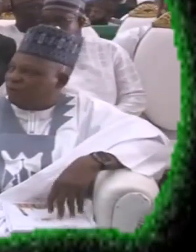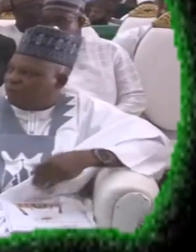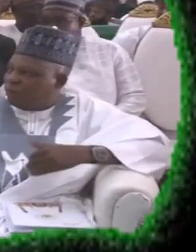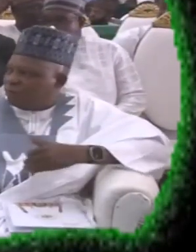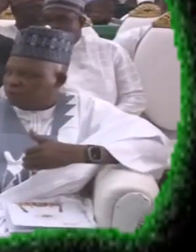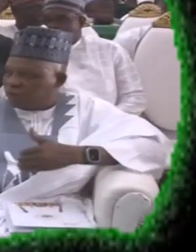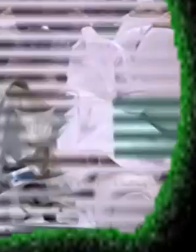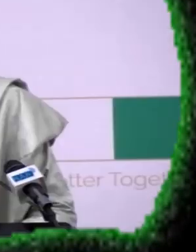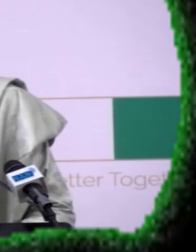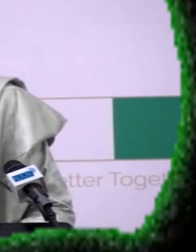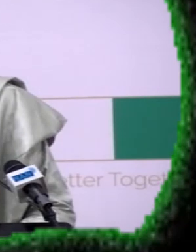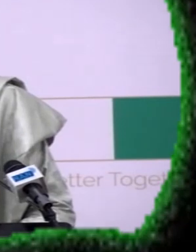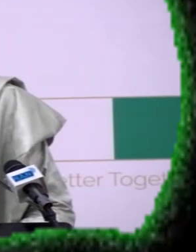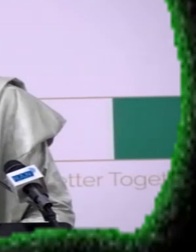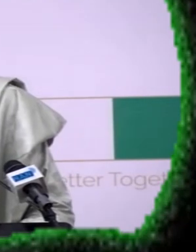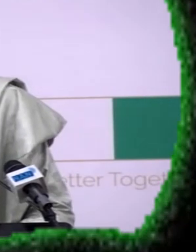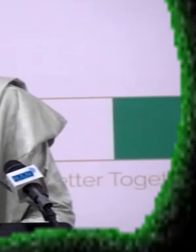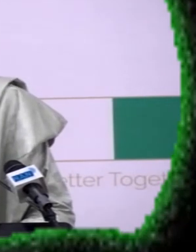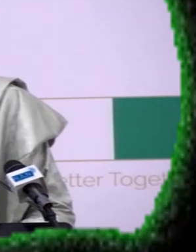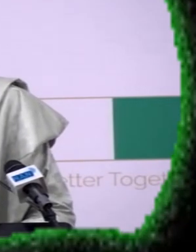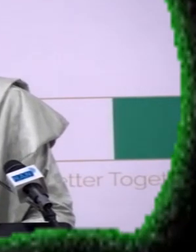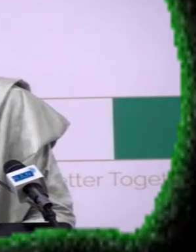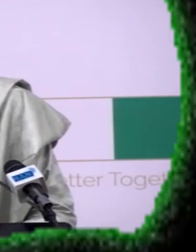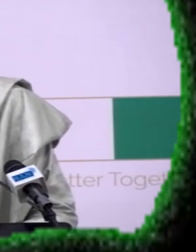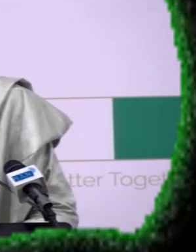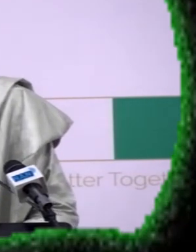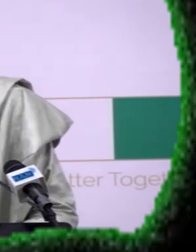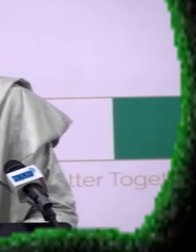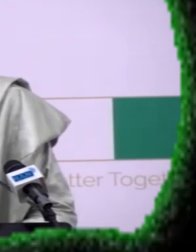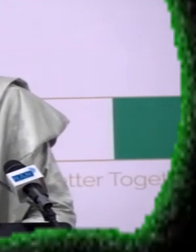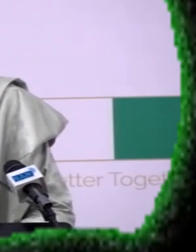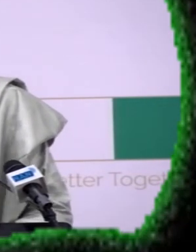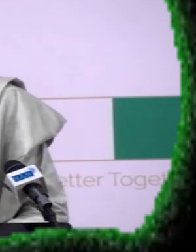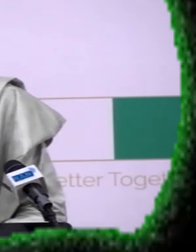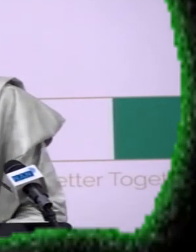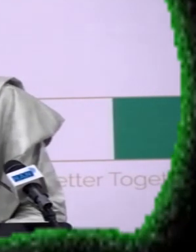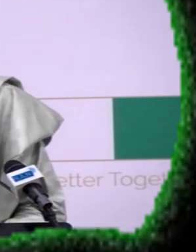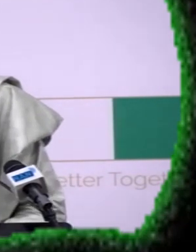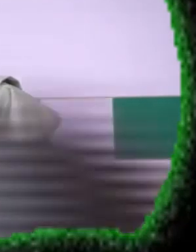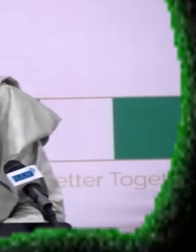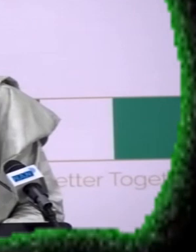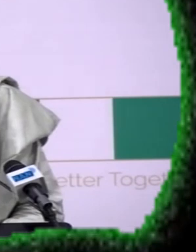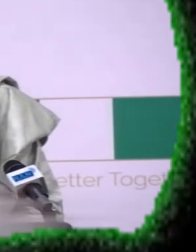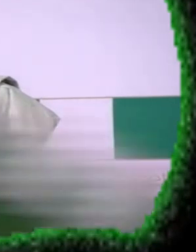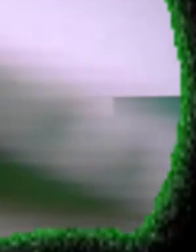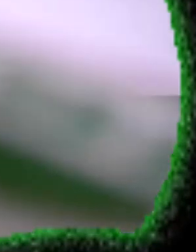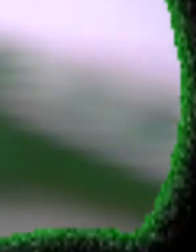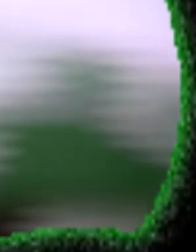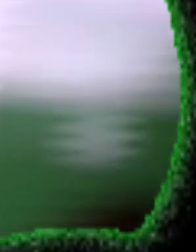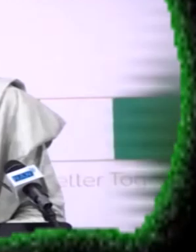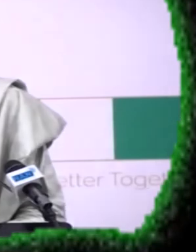My simple prayer this afternoon is to say, may Allah guide and protect the